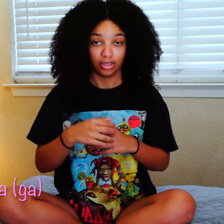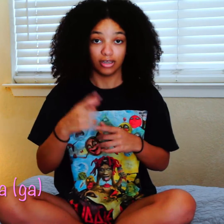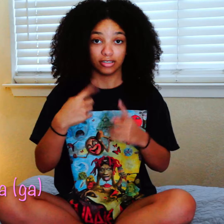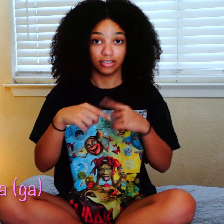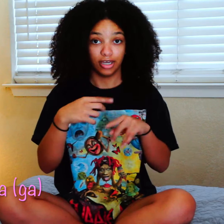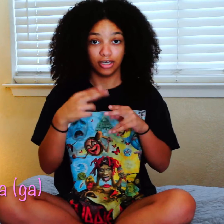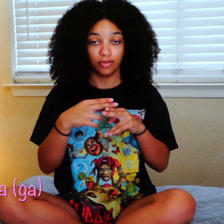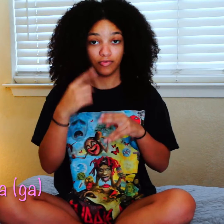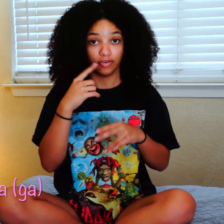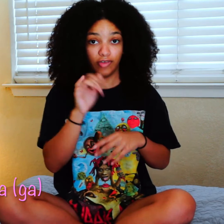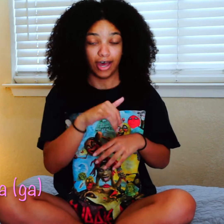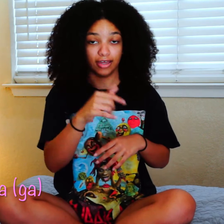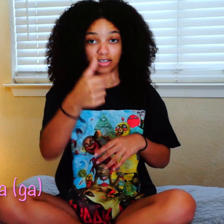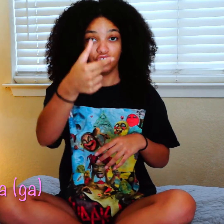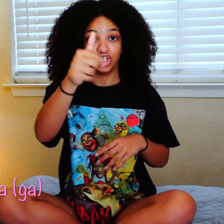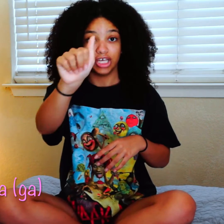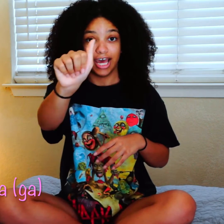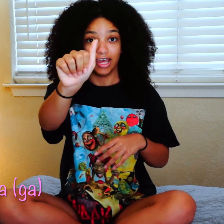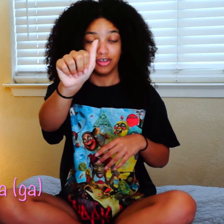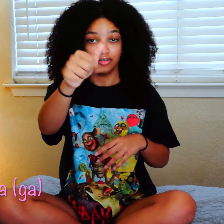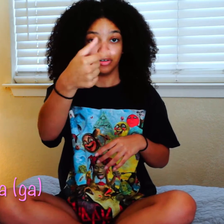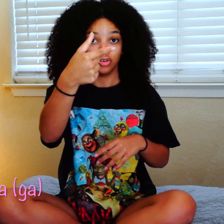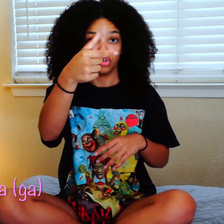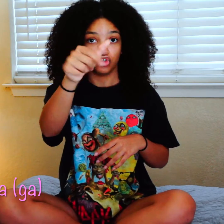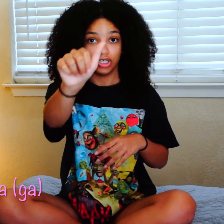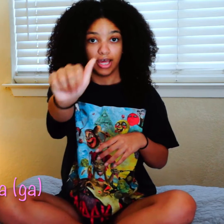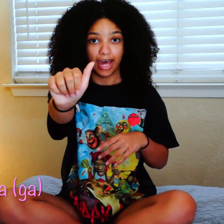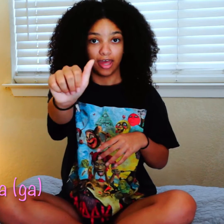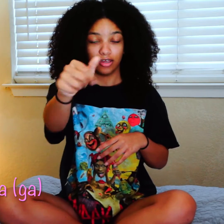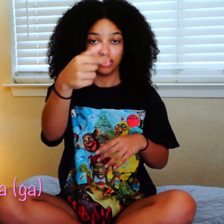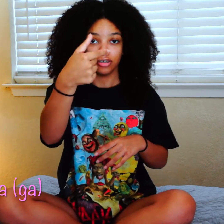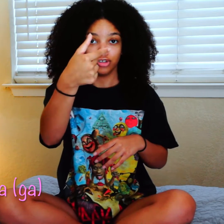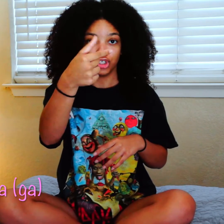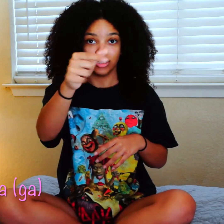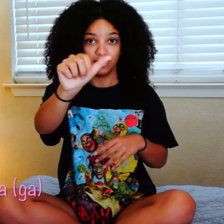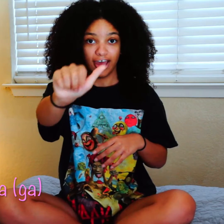And the sign name for that is G-A. G-A. G-A.